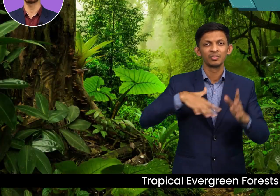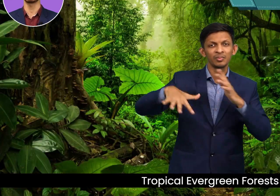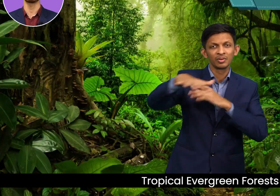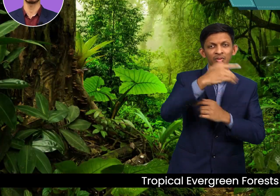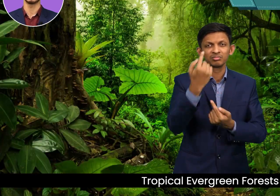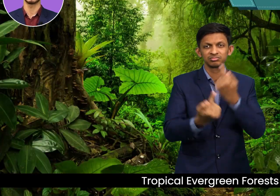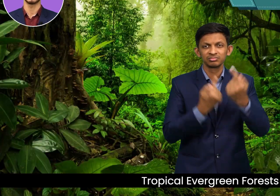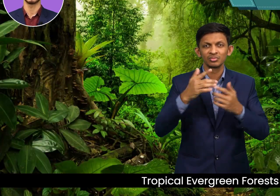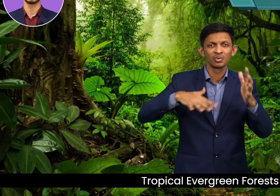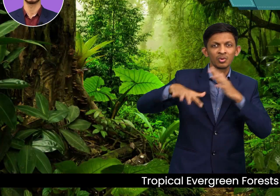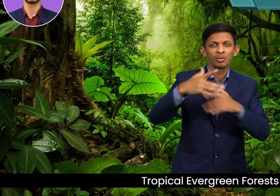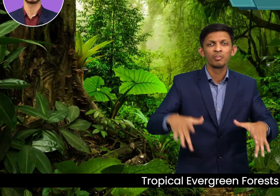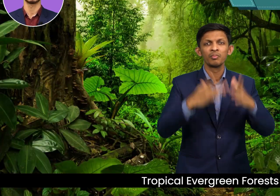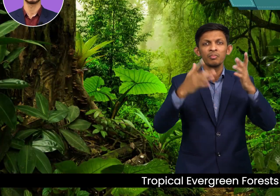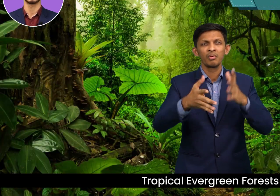Tropical evergreen forests.